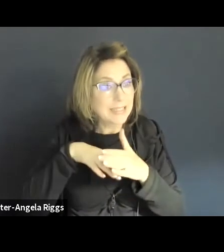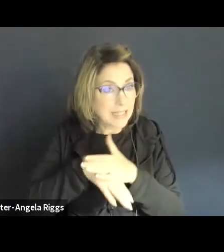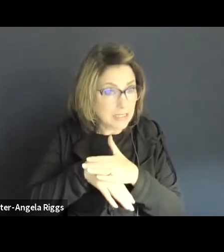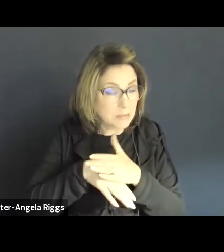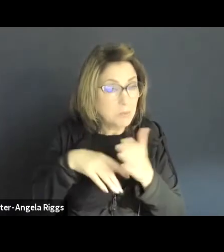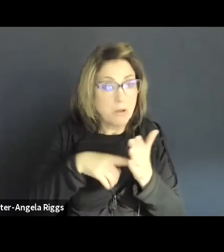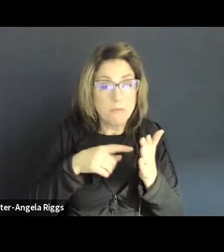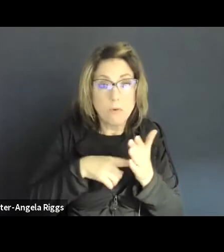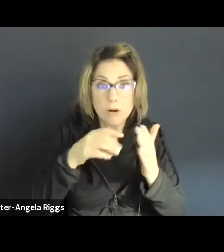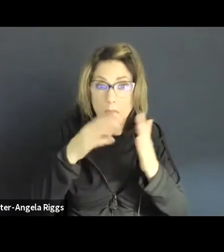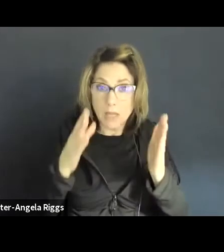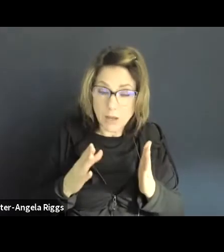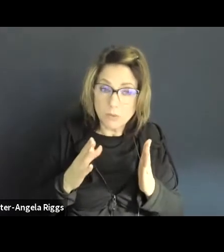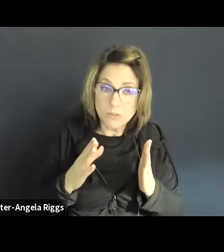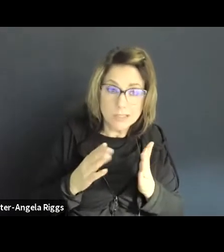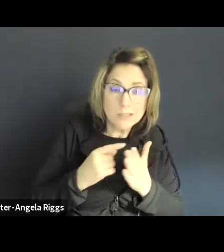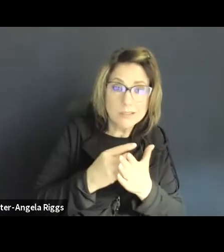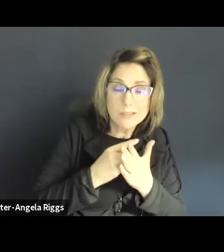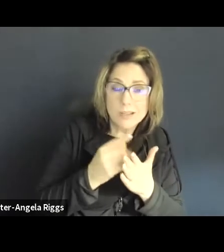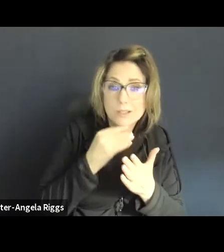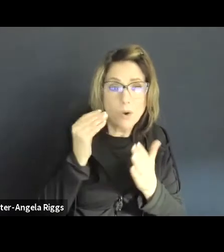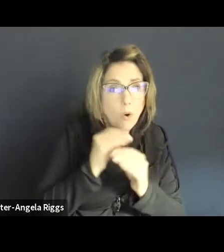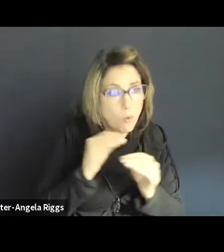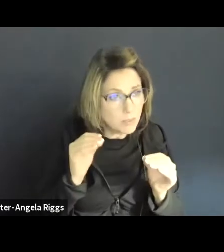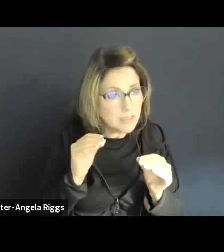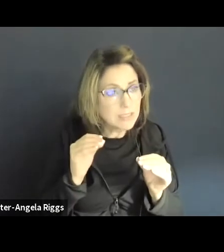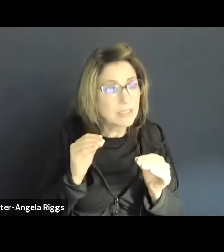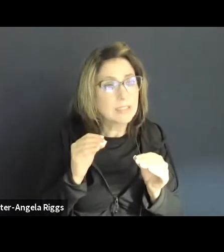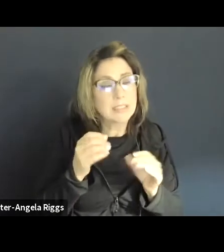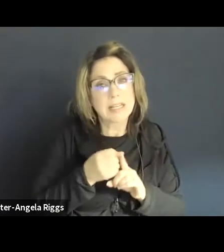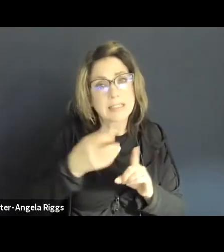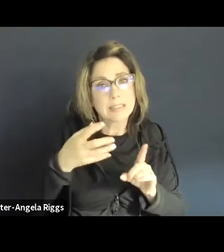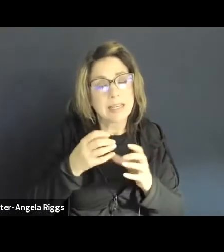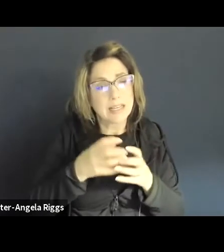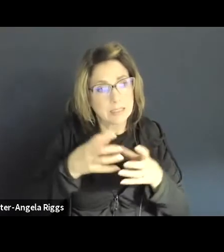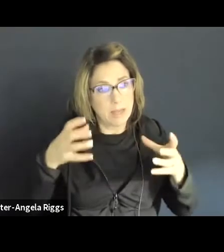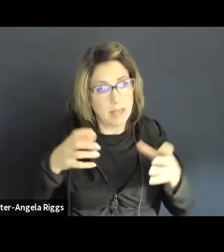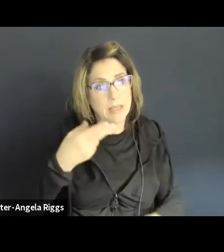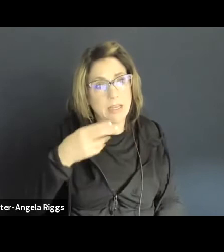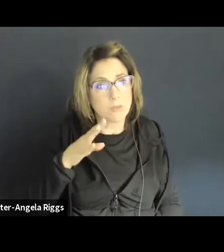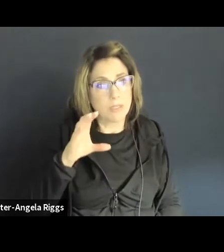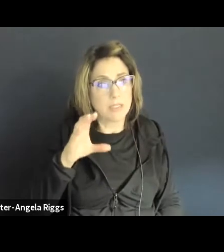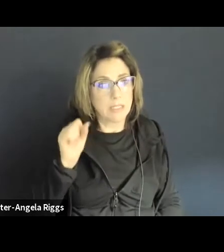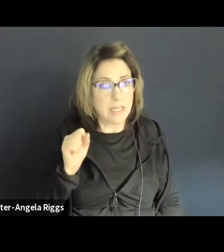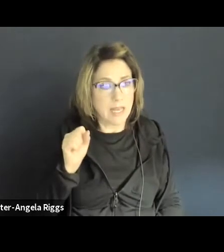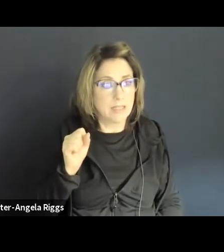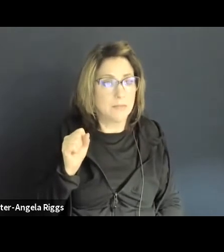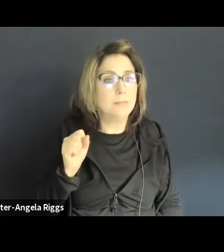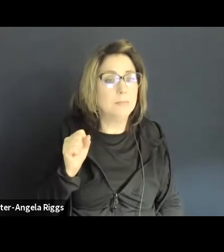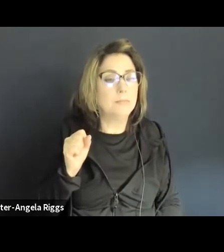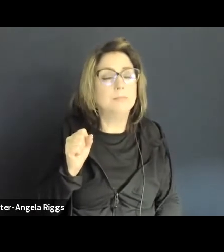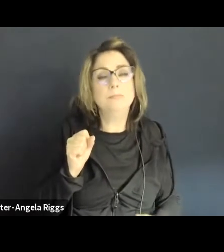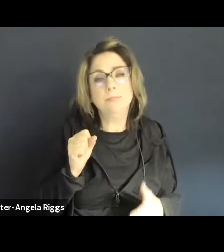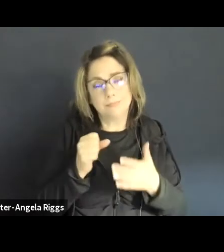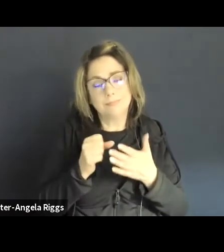homelessness, expanding HCBS, and addressing the institutional bias in America's long-term care system.